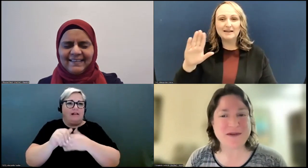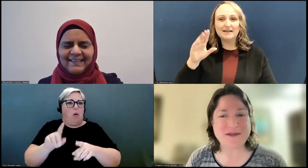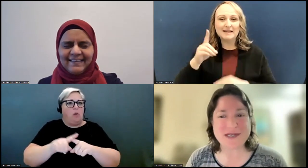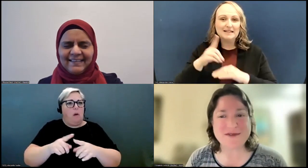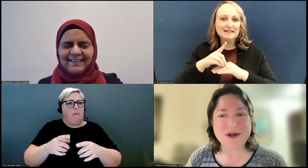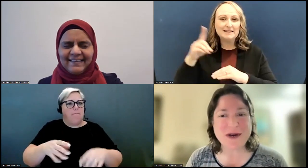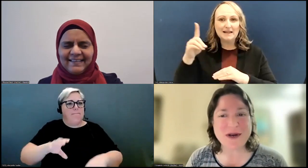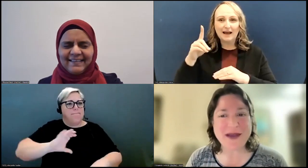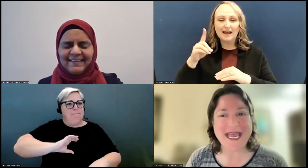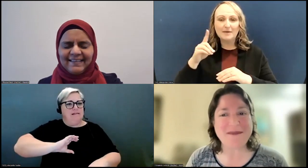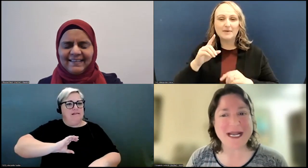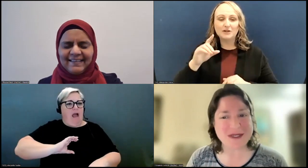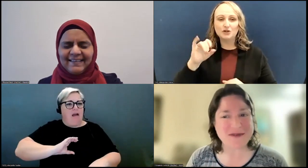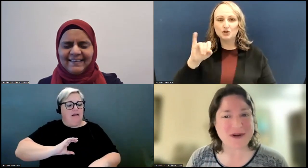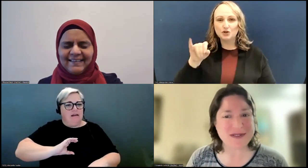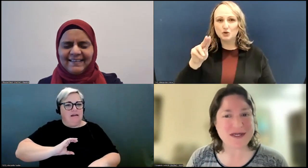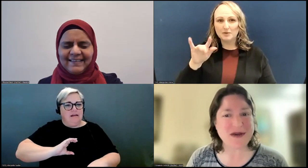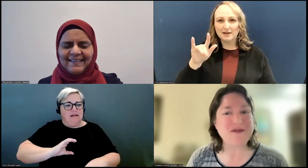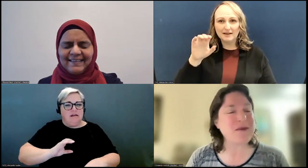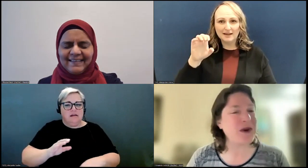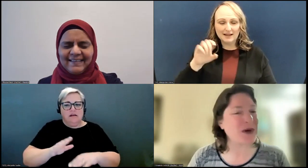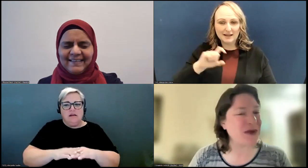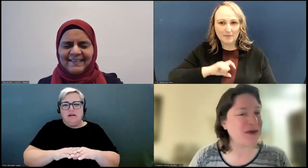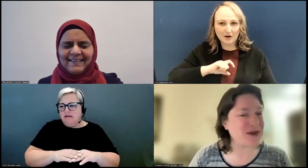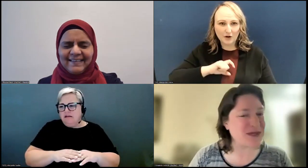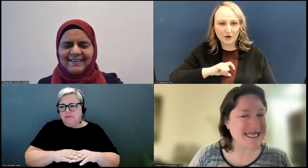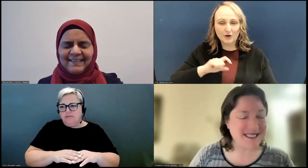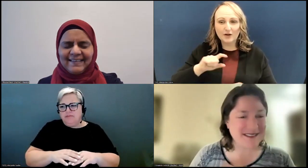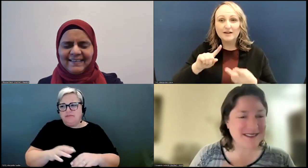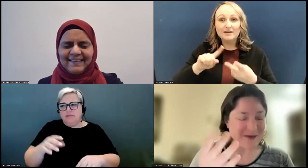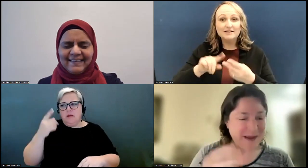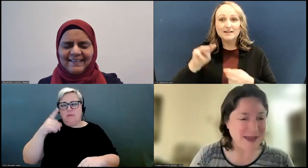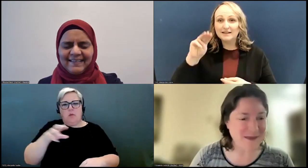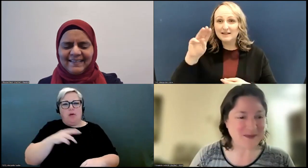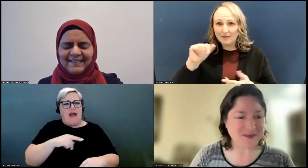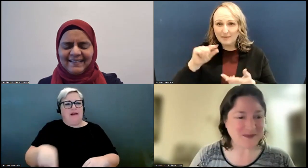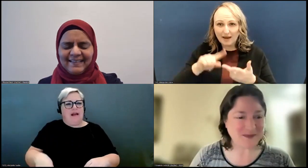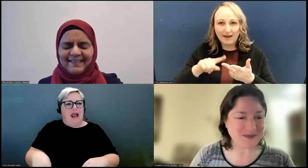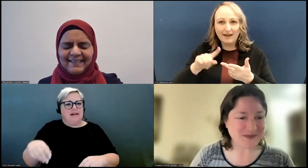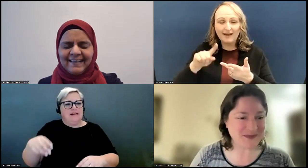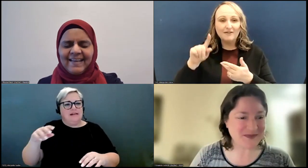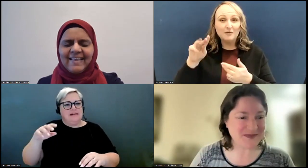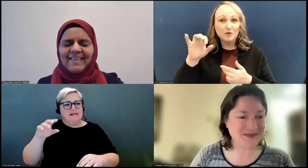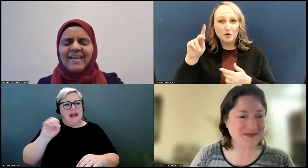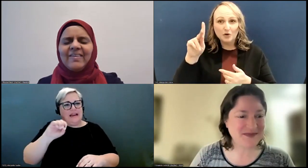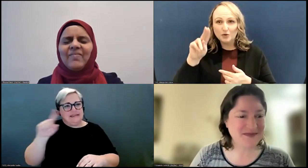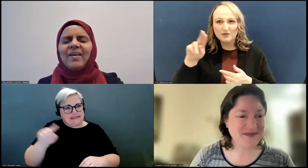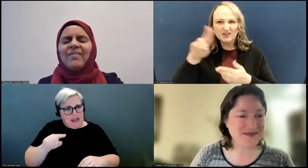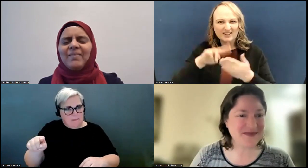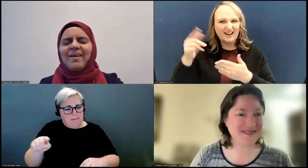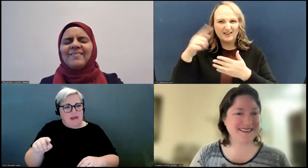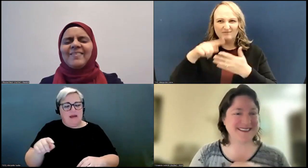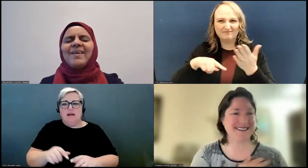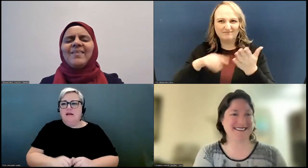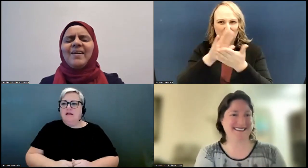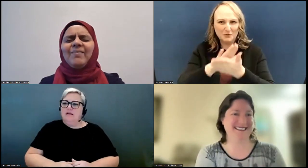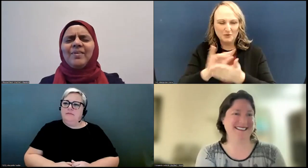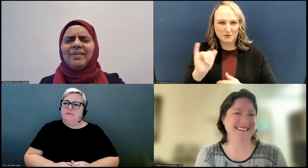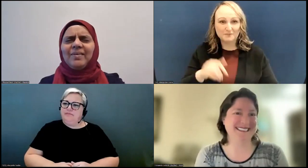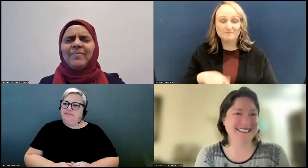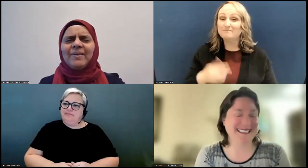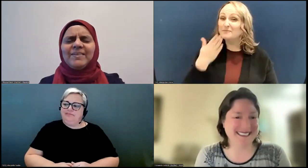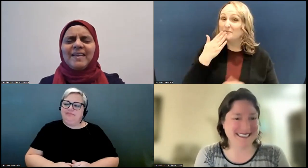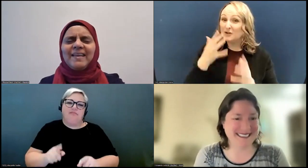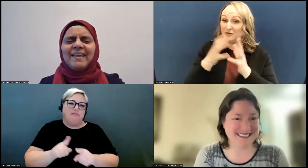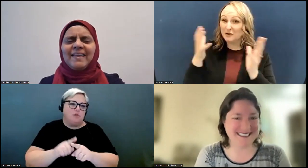from the University of Toronto and a Master of Arts from York University. Rabia? Thank you very much, Amanda. I